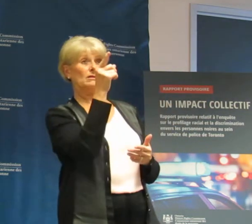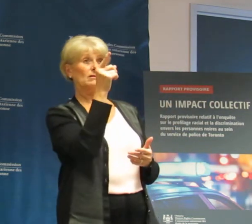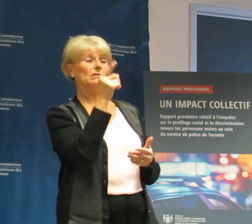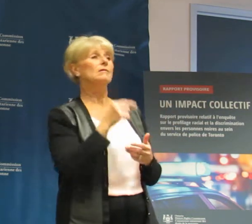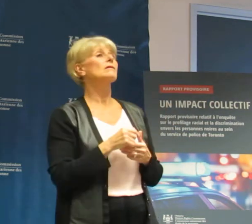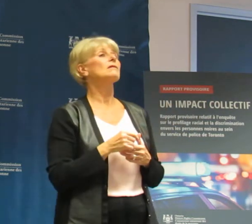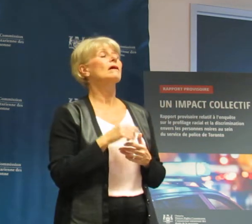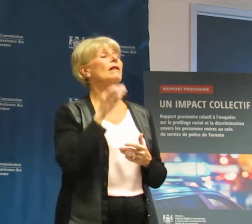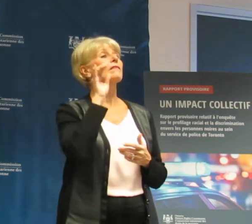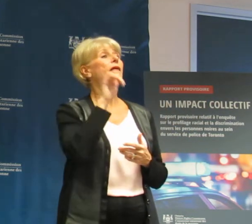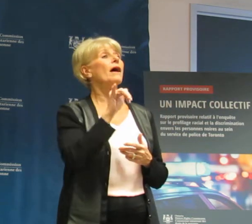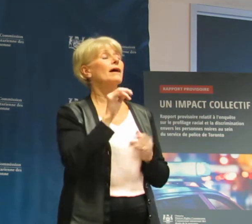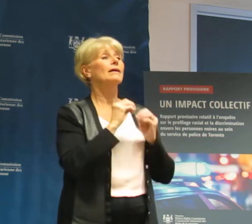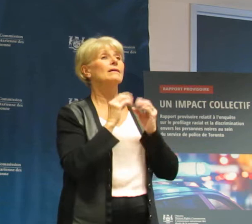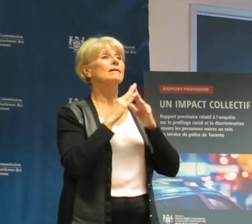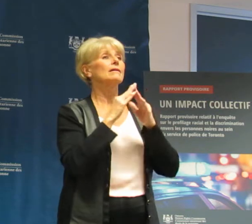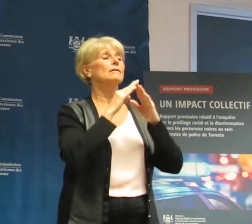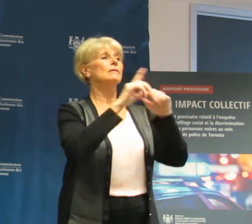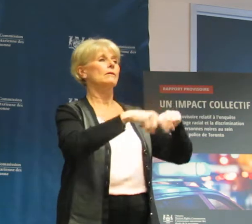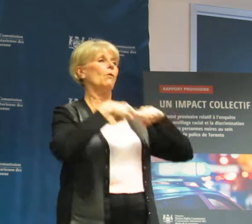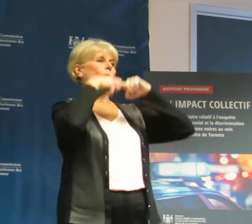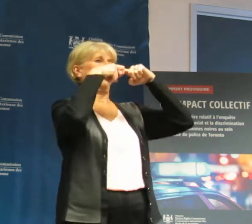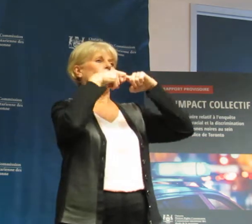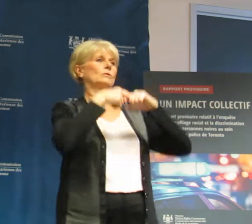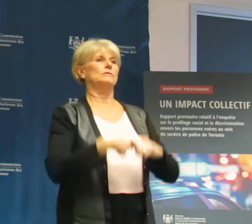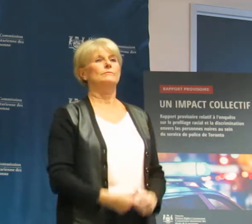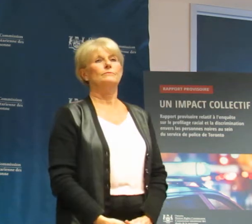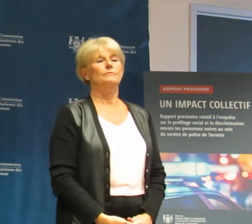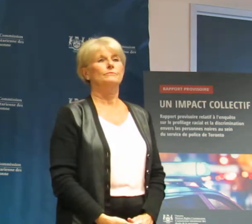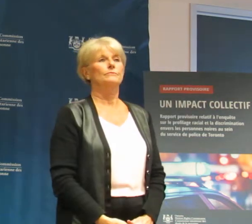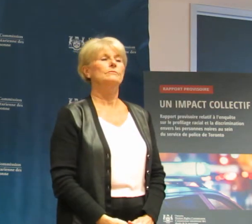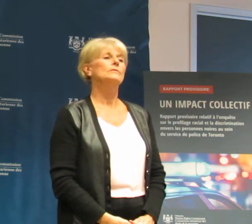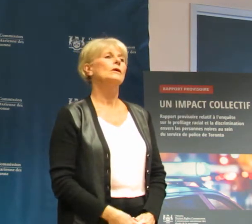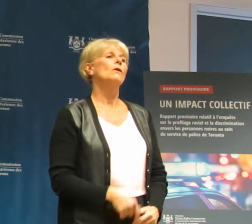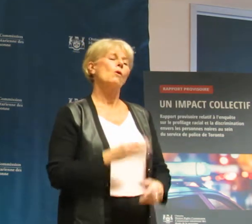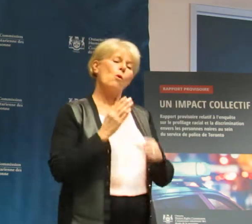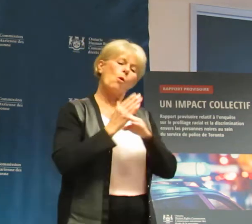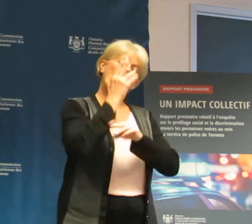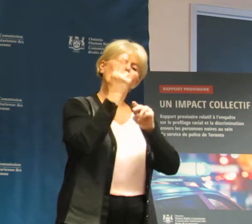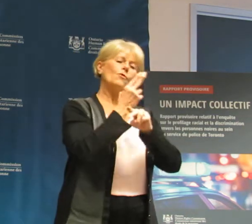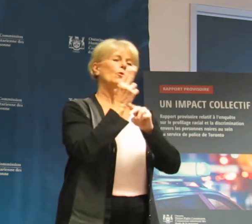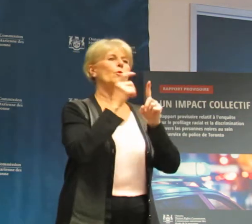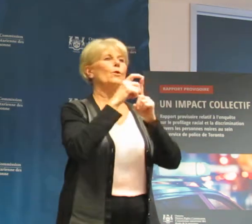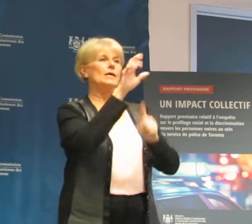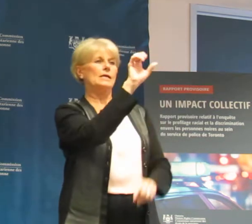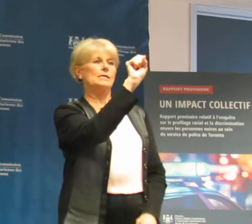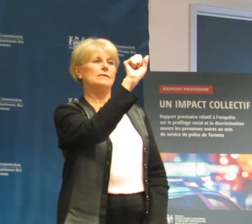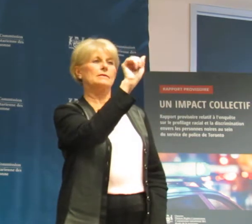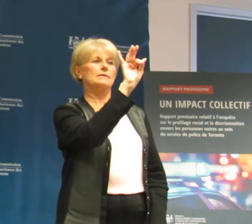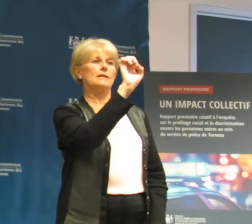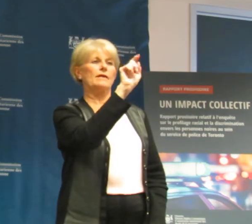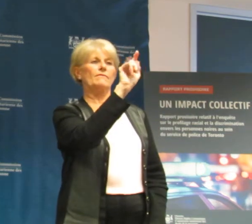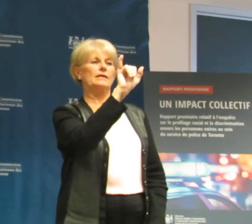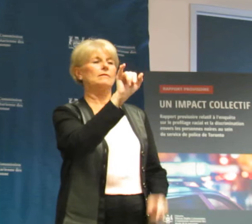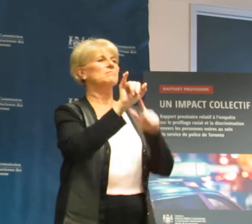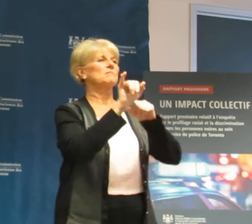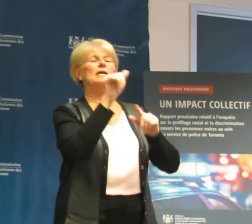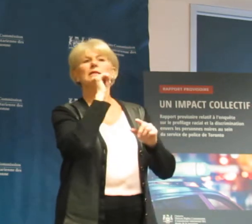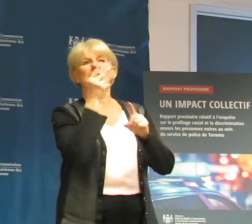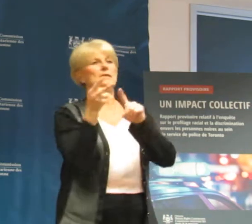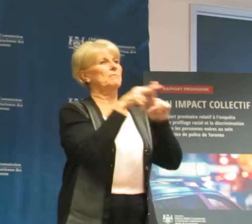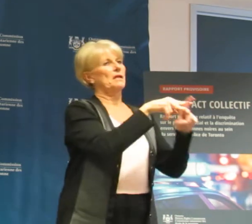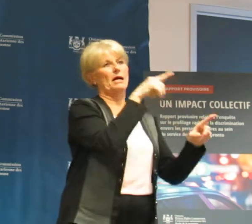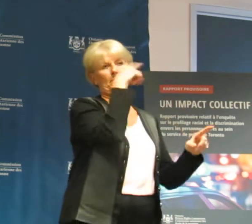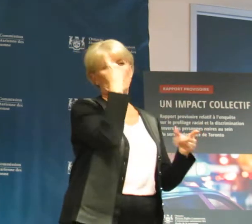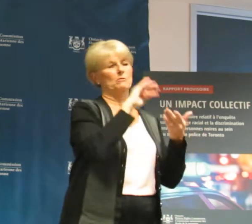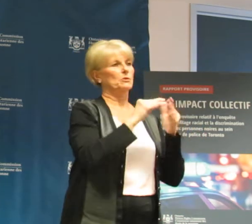those implementations on hold. The overused word safety does not apply to the black